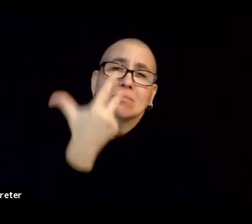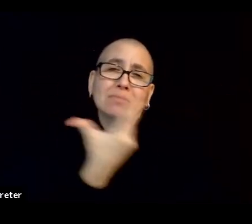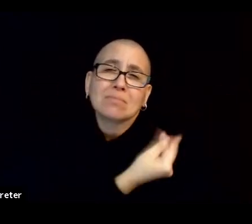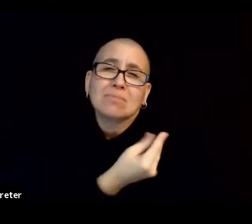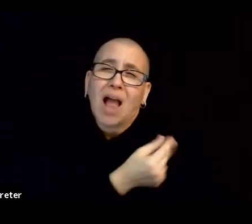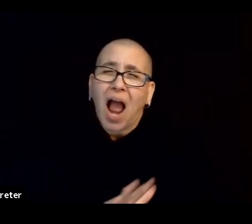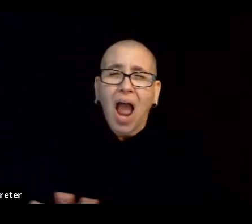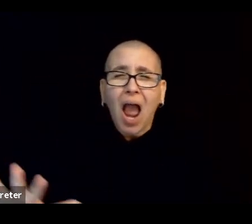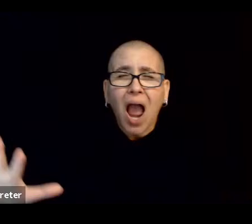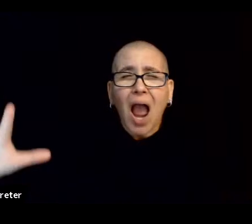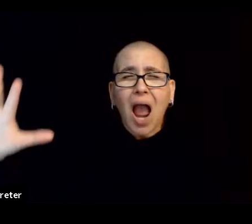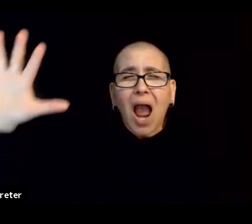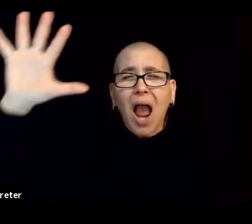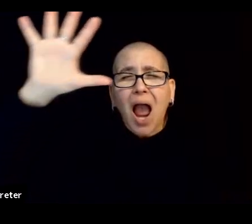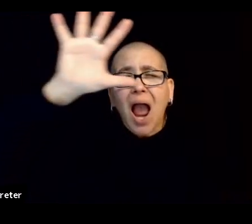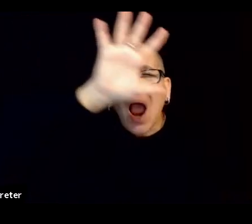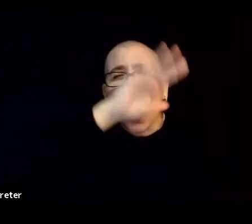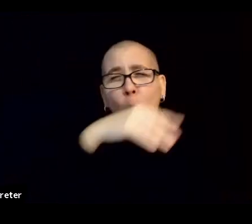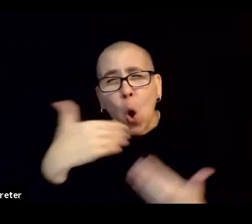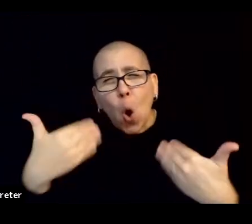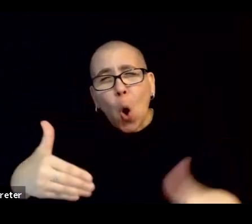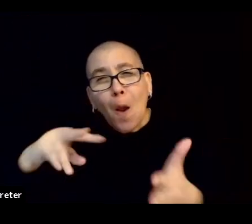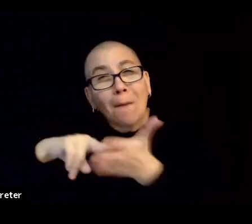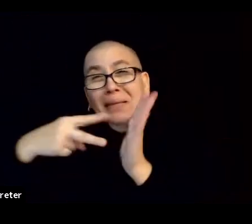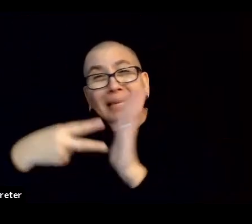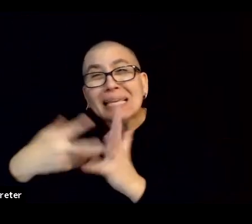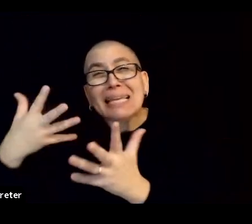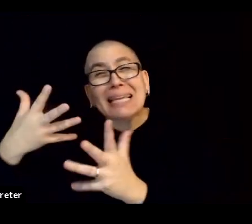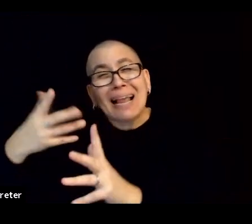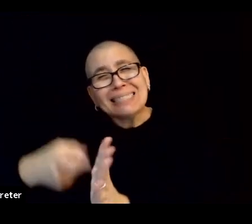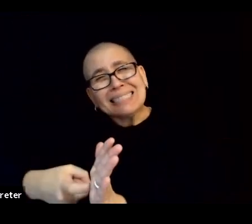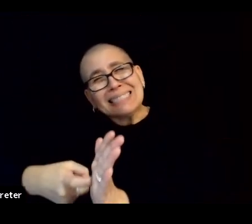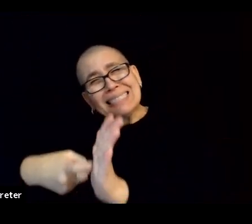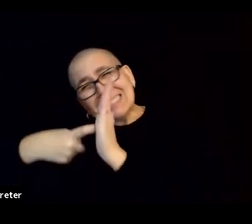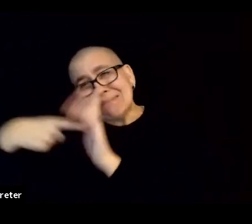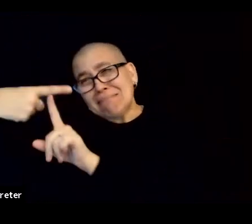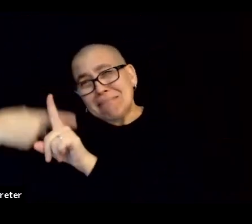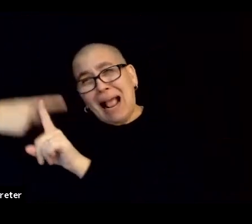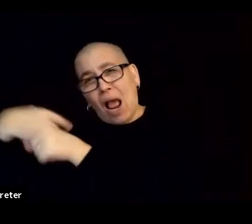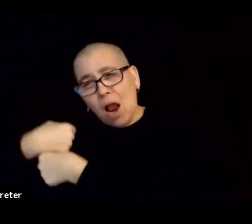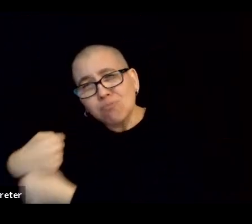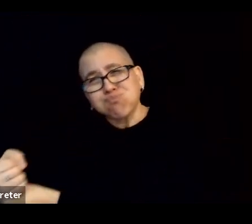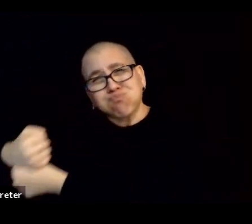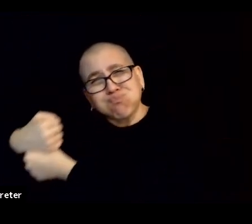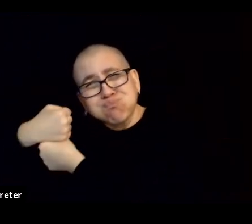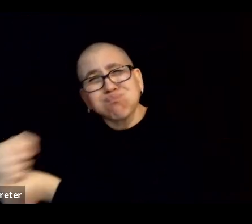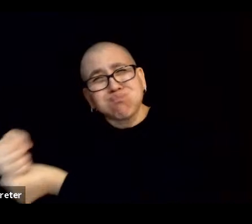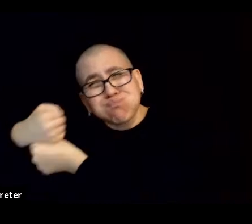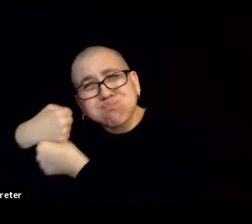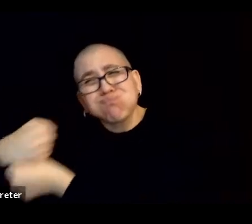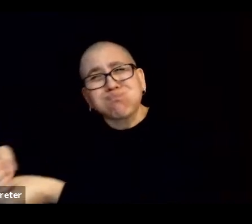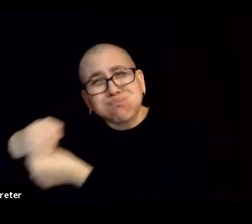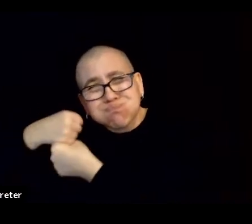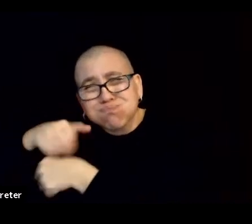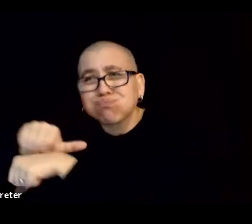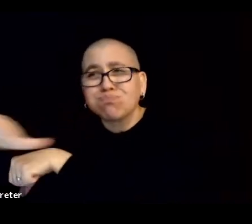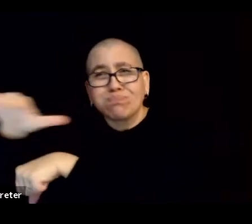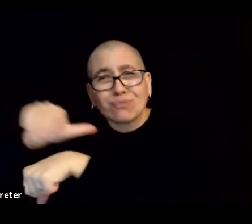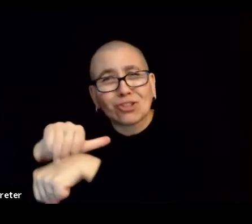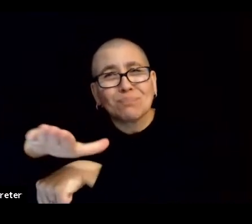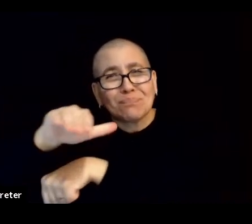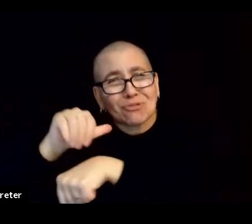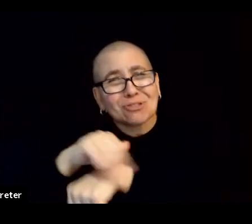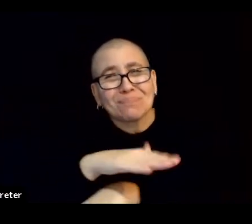think expectations that have been set around this have been, obviously, they were not correct from what we were being told.